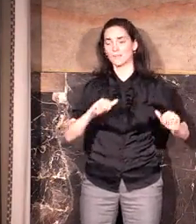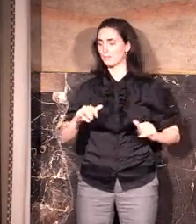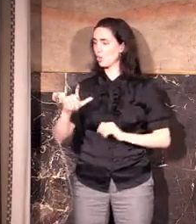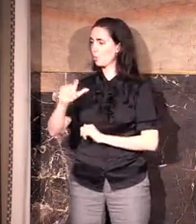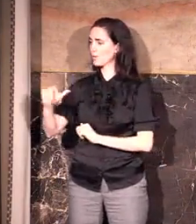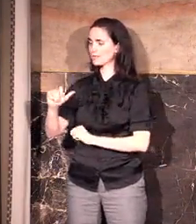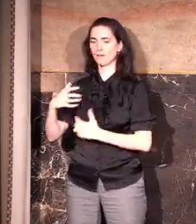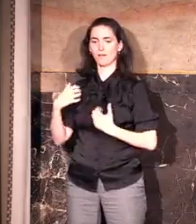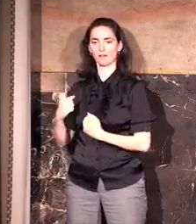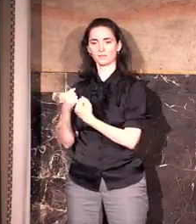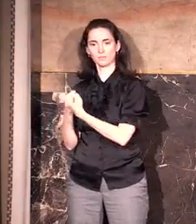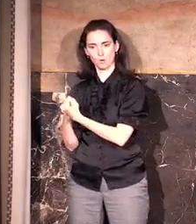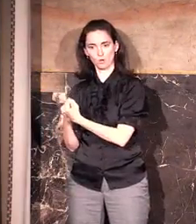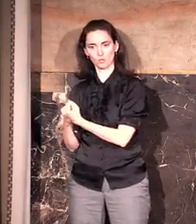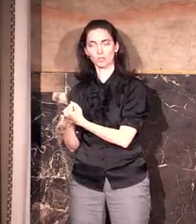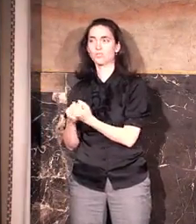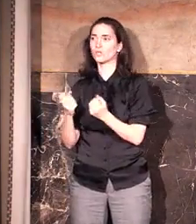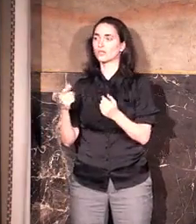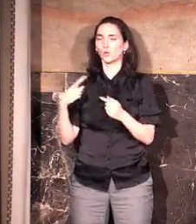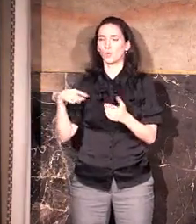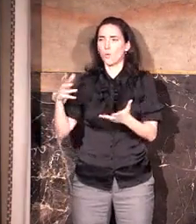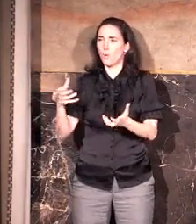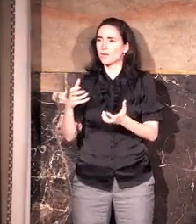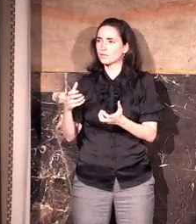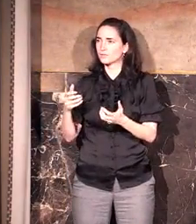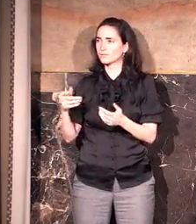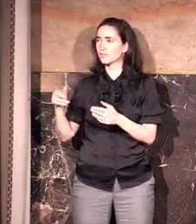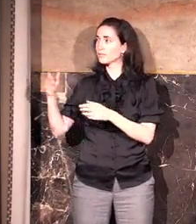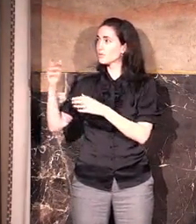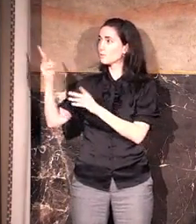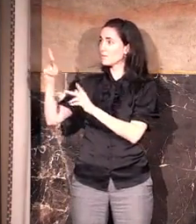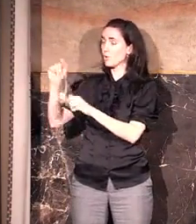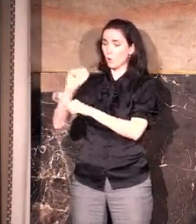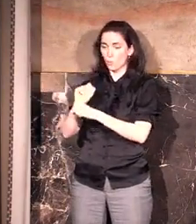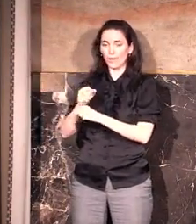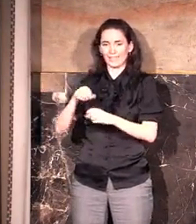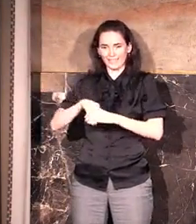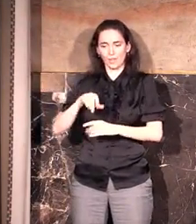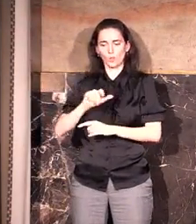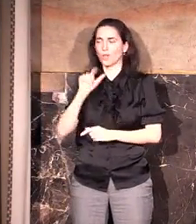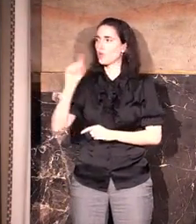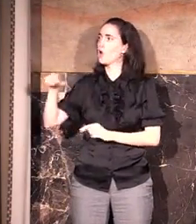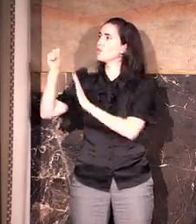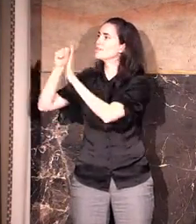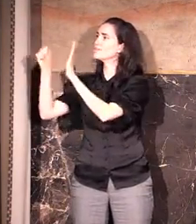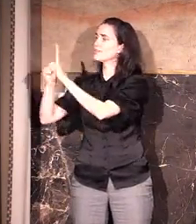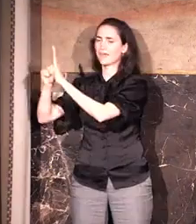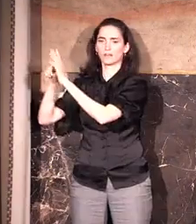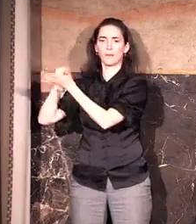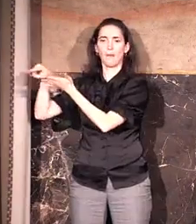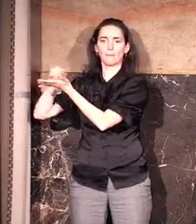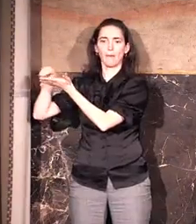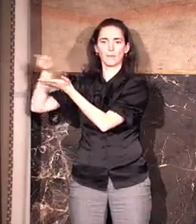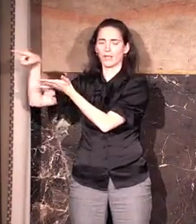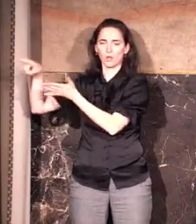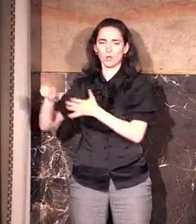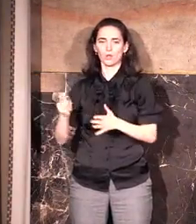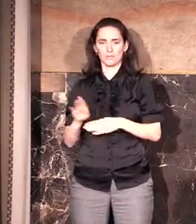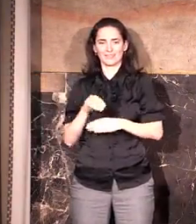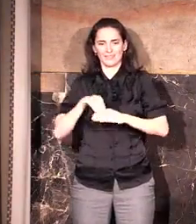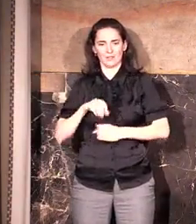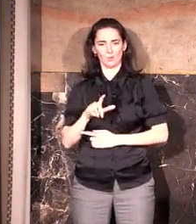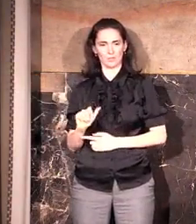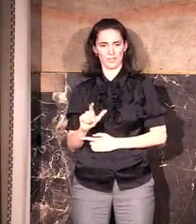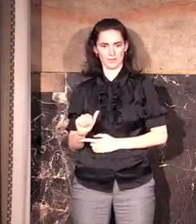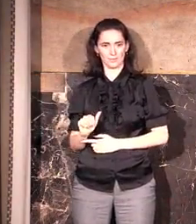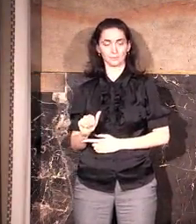really looking at Louisiana-based solutions. So contact tracing is going to be that way that we're going to quickly identify where we may also